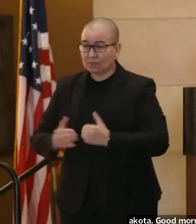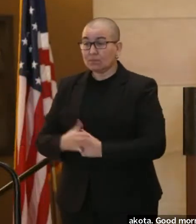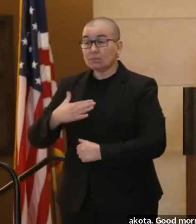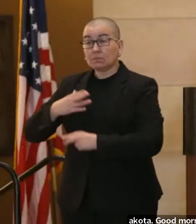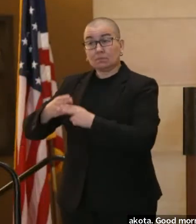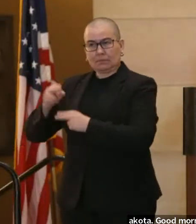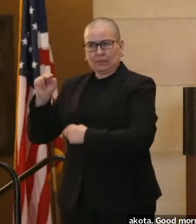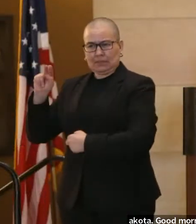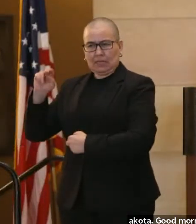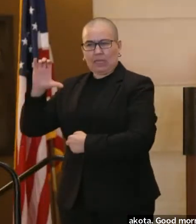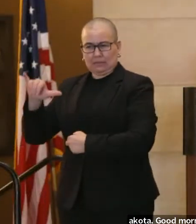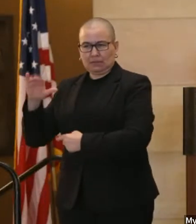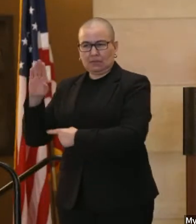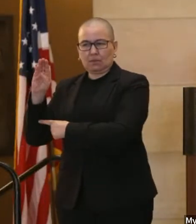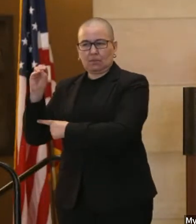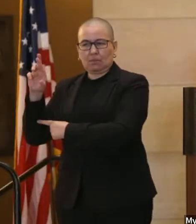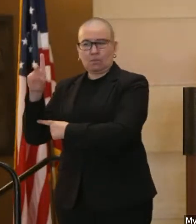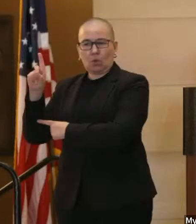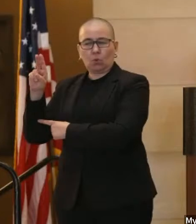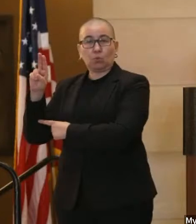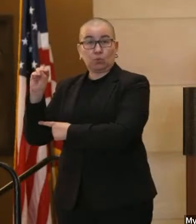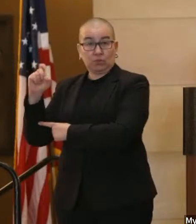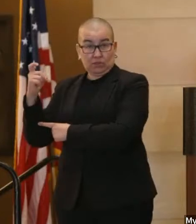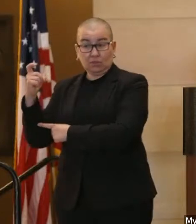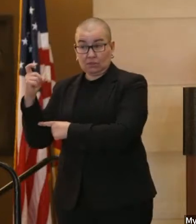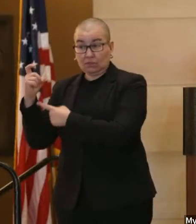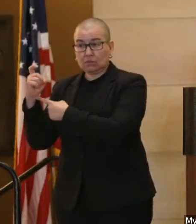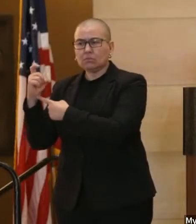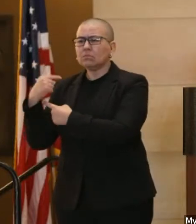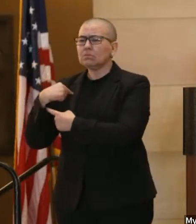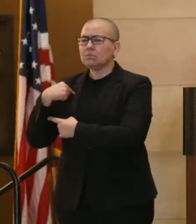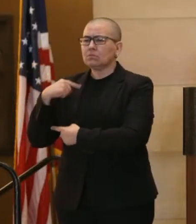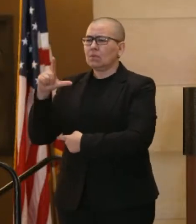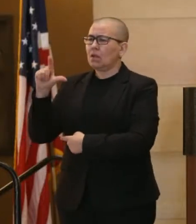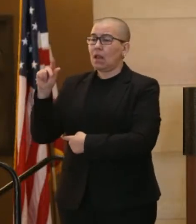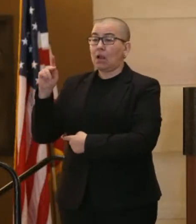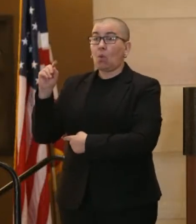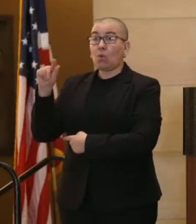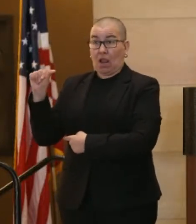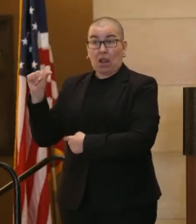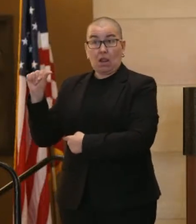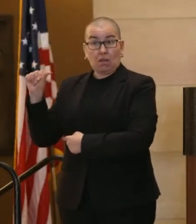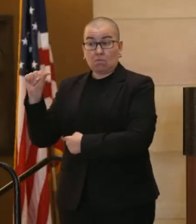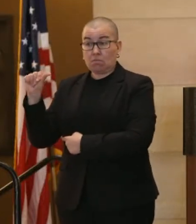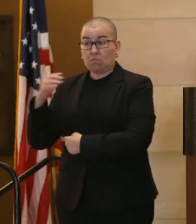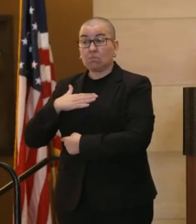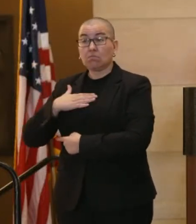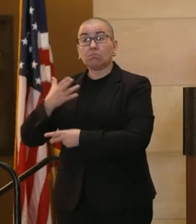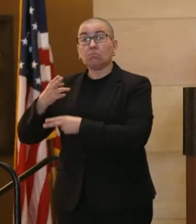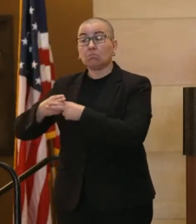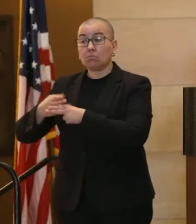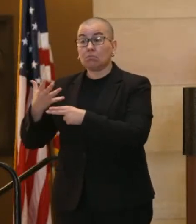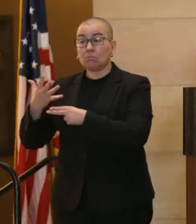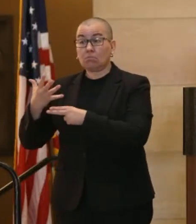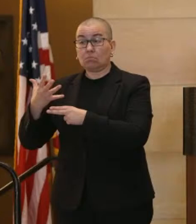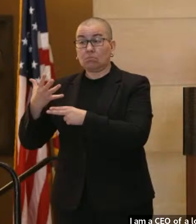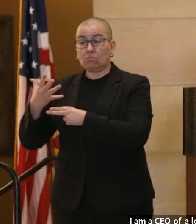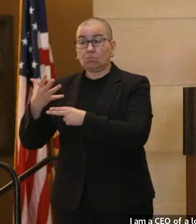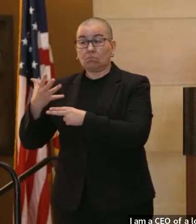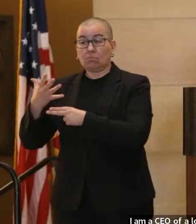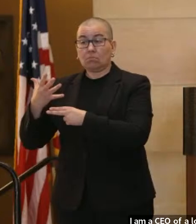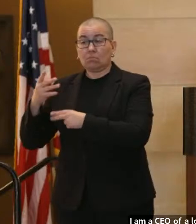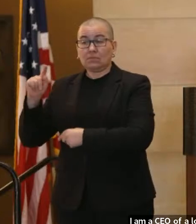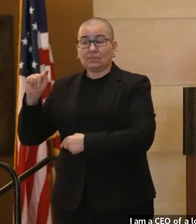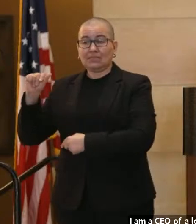Bordeaux. I am a si chugala kota from Rosewood, South Dakota. My Lakota name is Ta Chankalutawi,